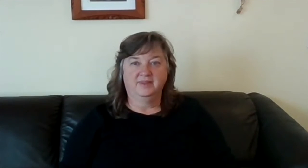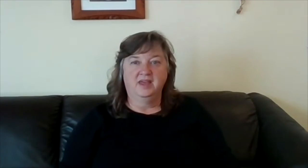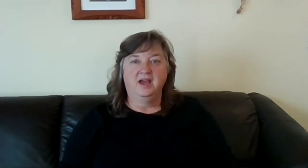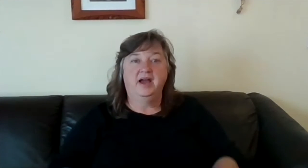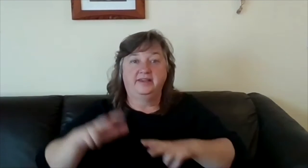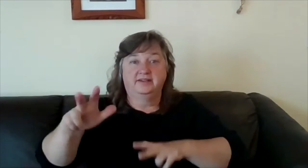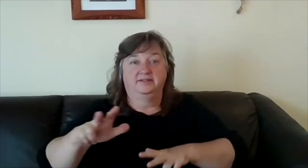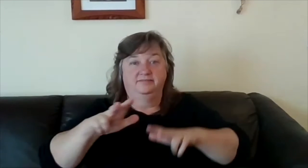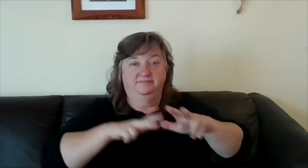Hike.